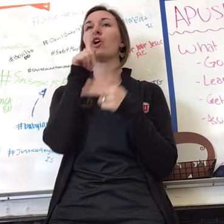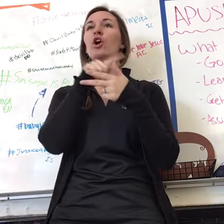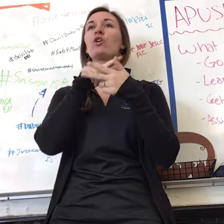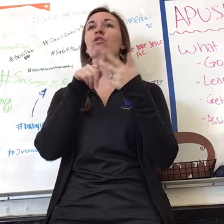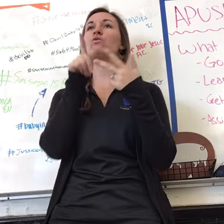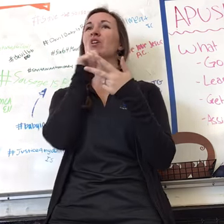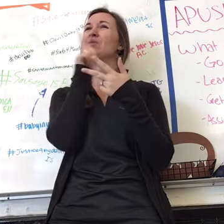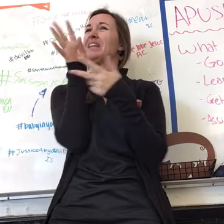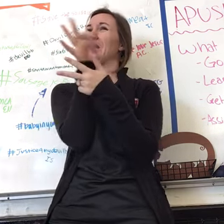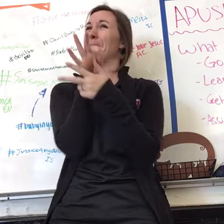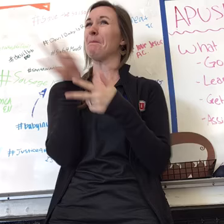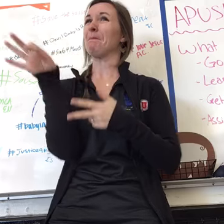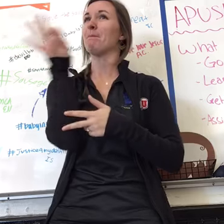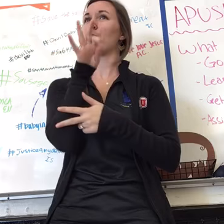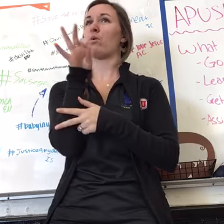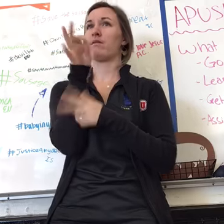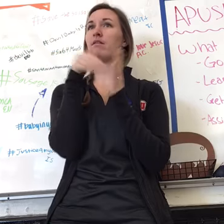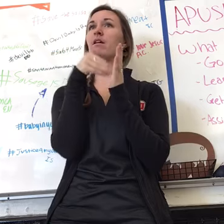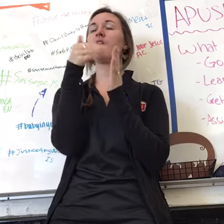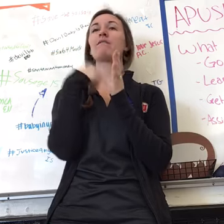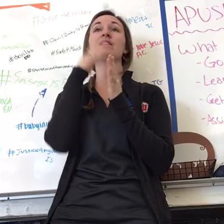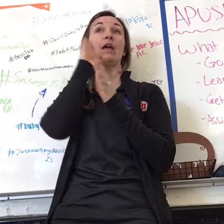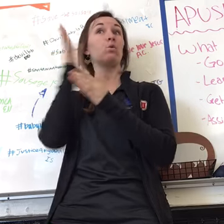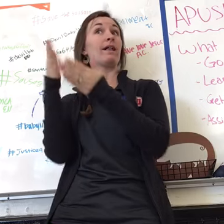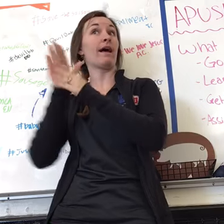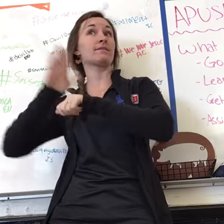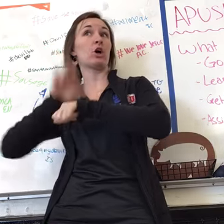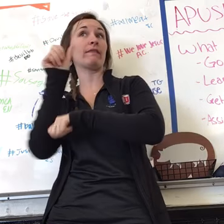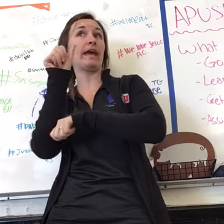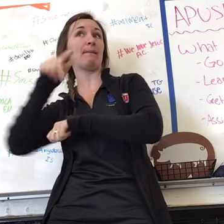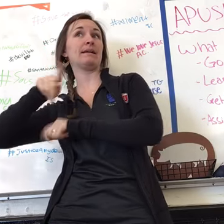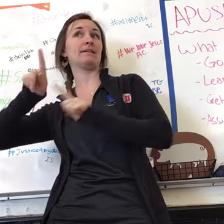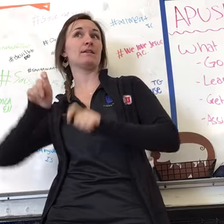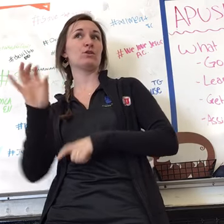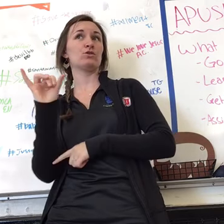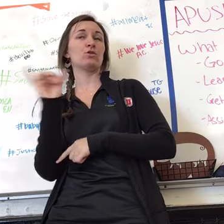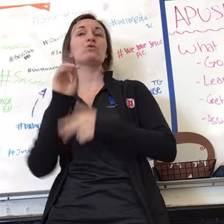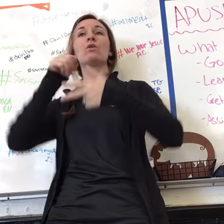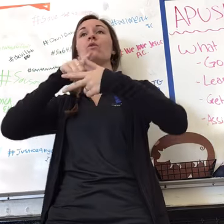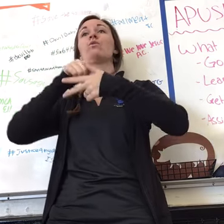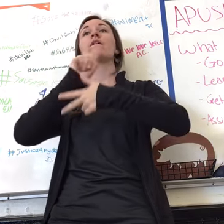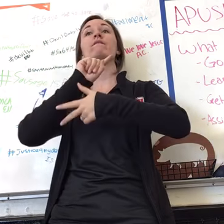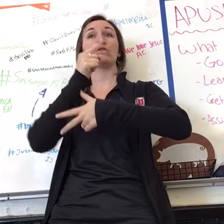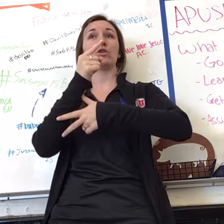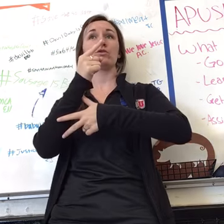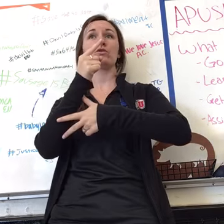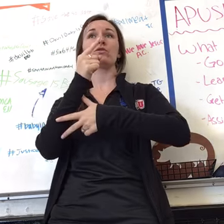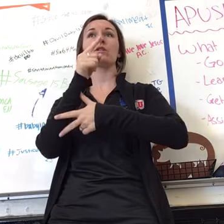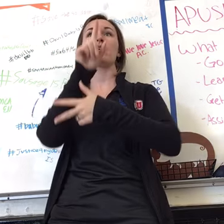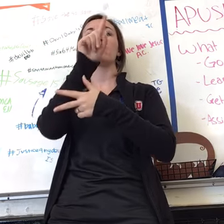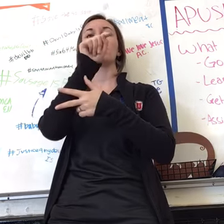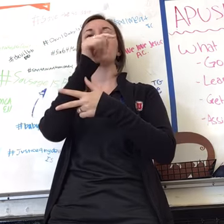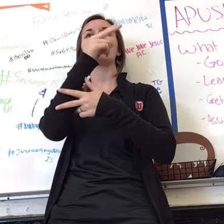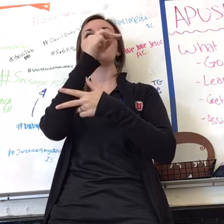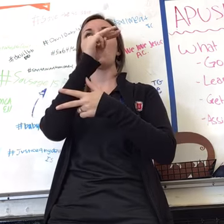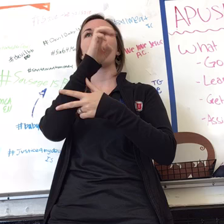big ones that oftentimes get asked about on the AP exam. So the first one is going to be Thomas Jefferson.